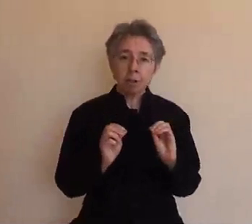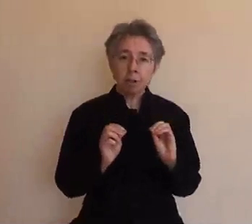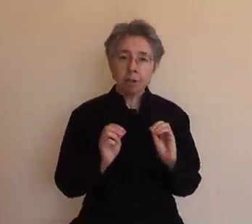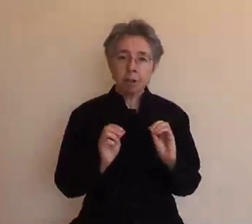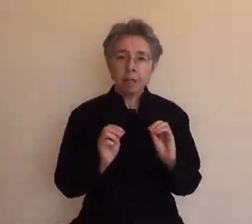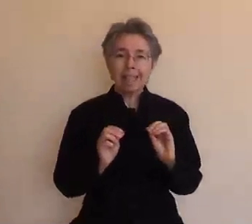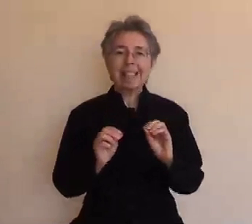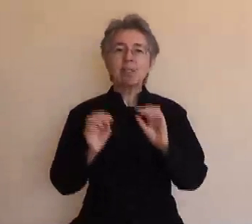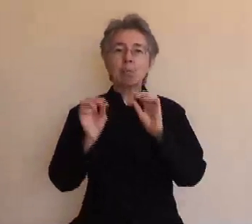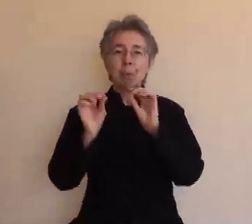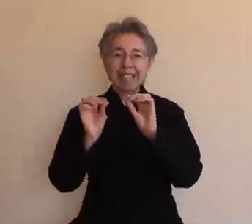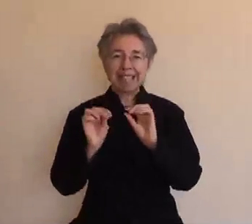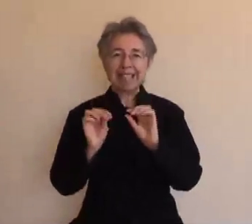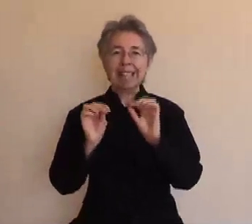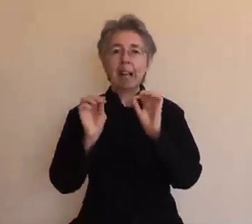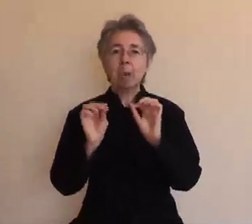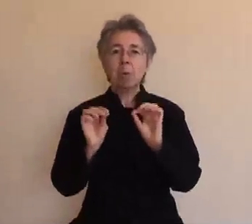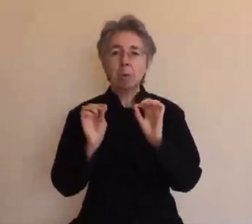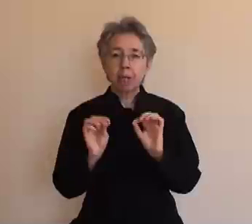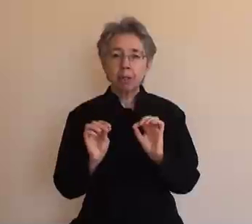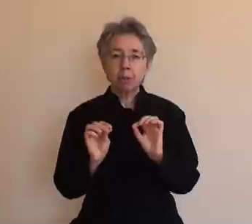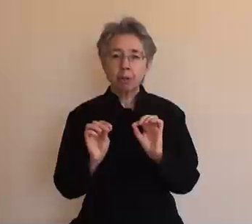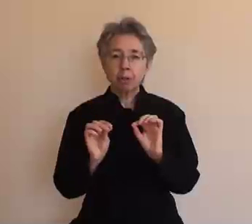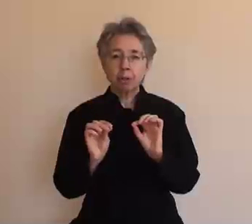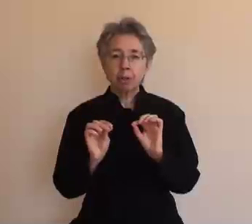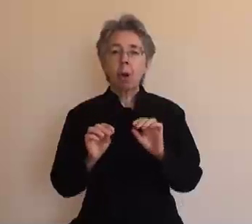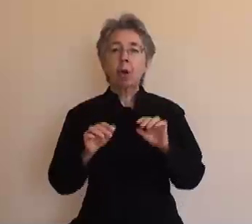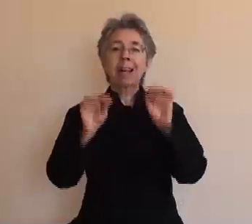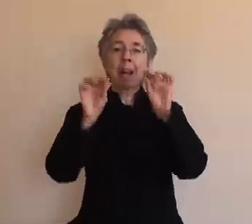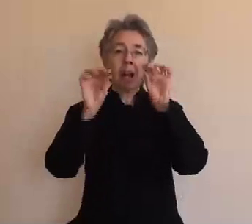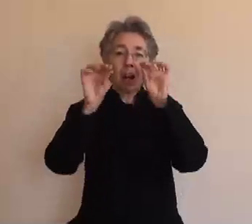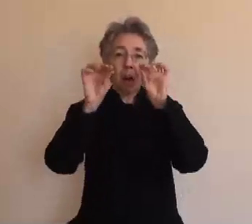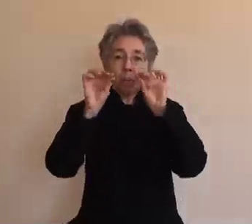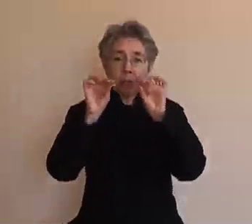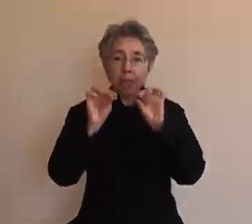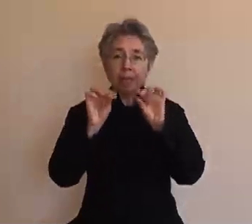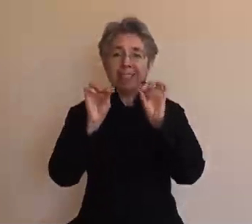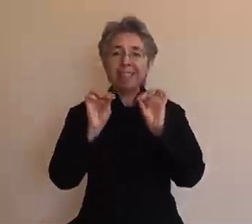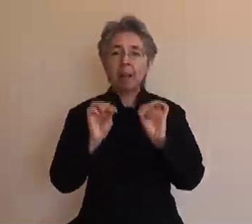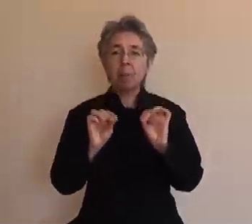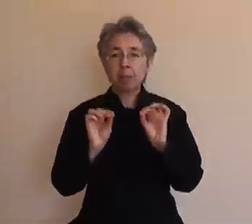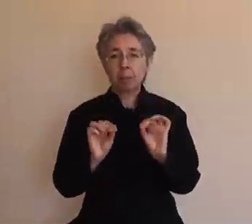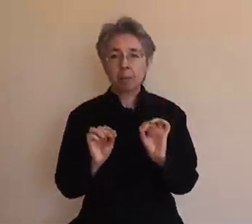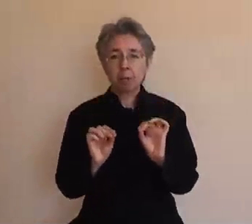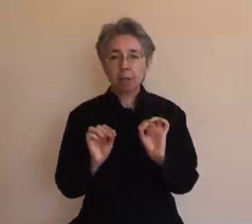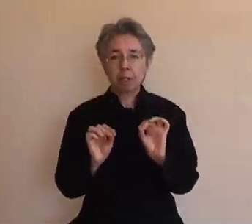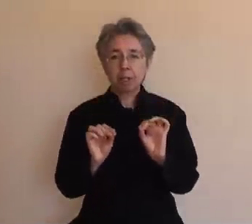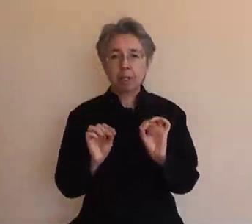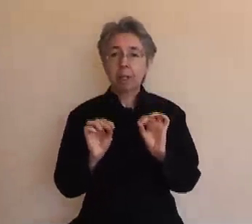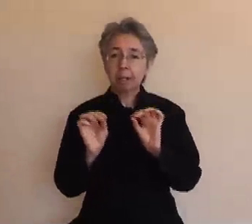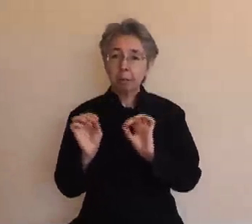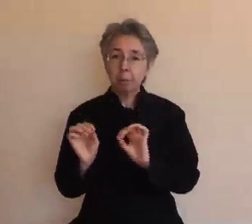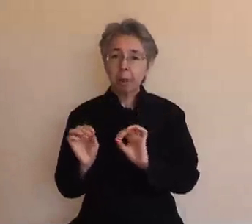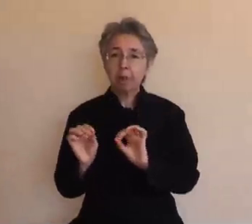Concentration is resting our attention on an object in our experience, like the breath,